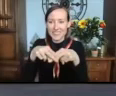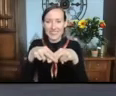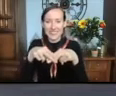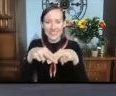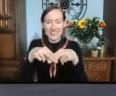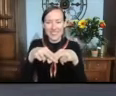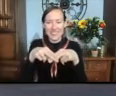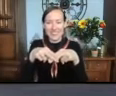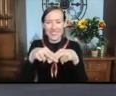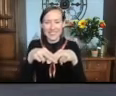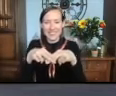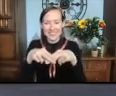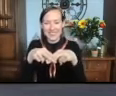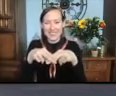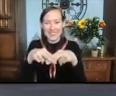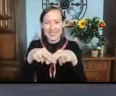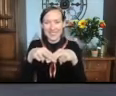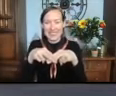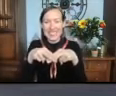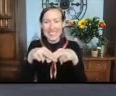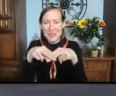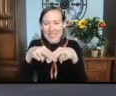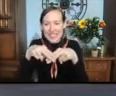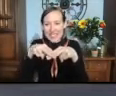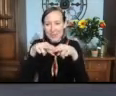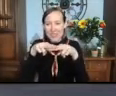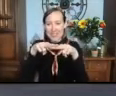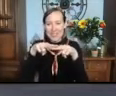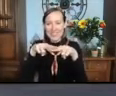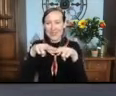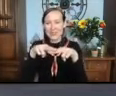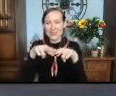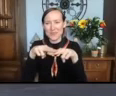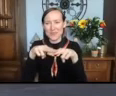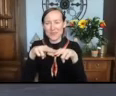guys on Facebook as well. Did anyone guess what it is?